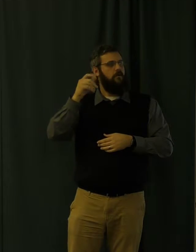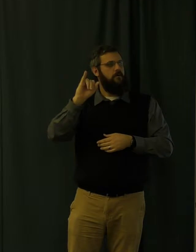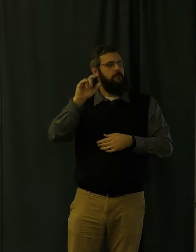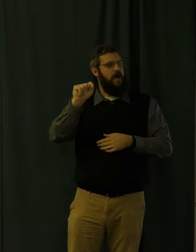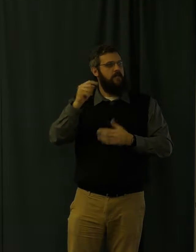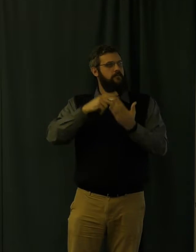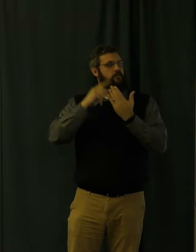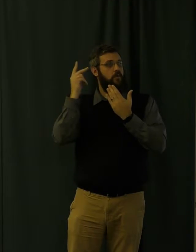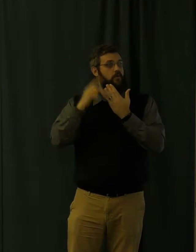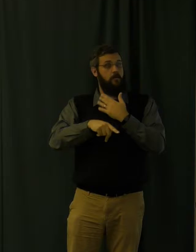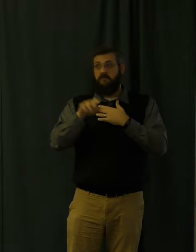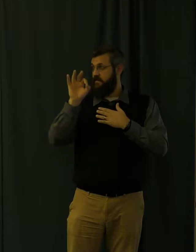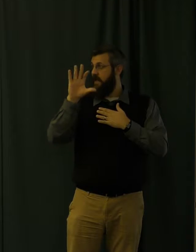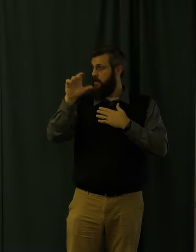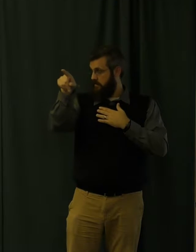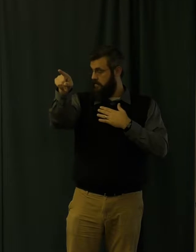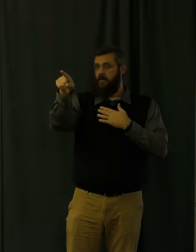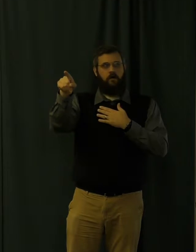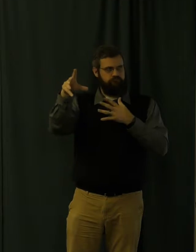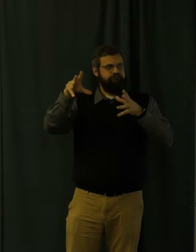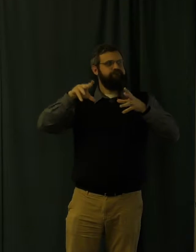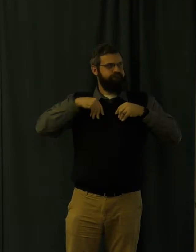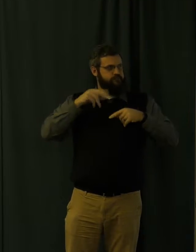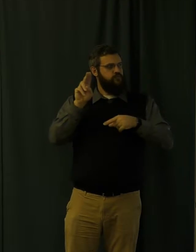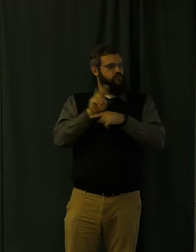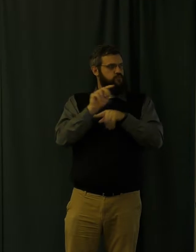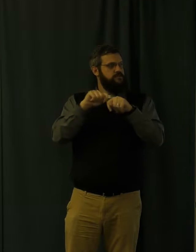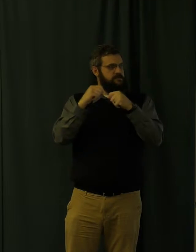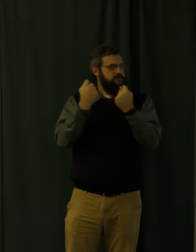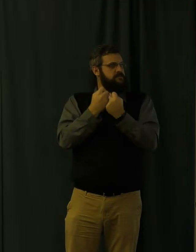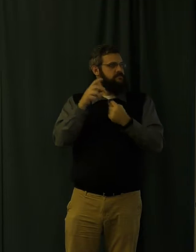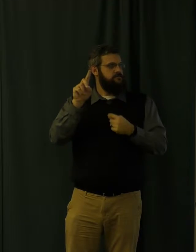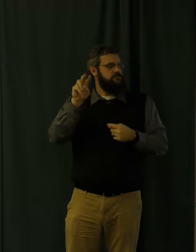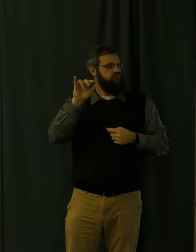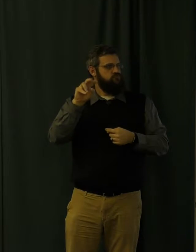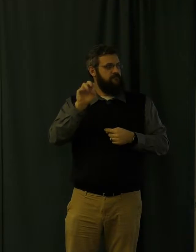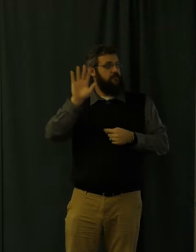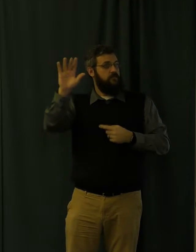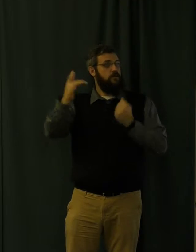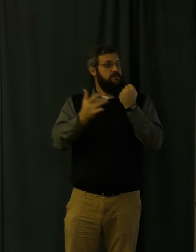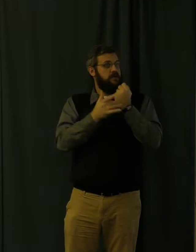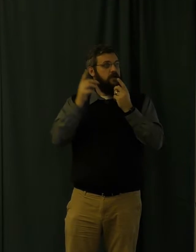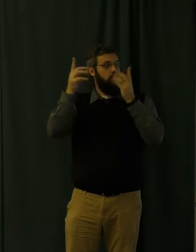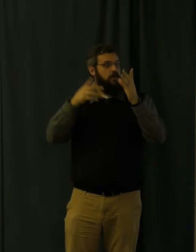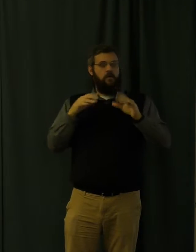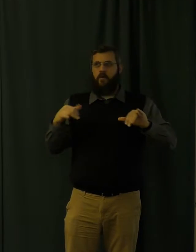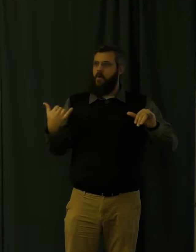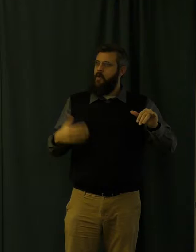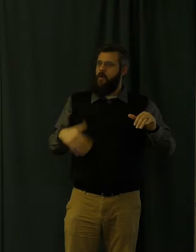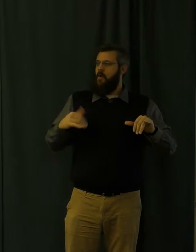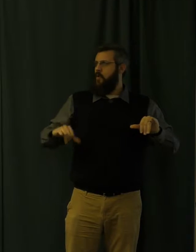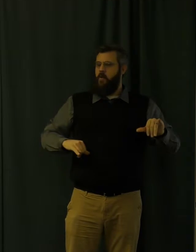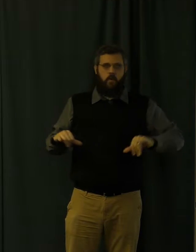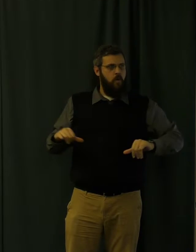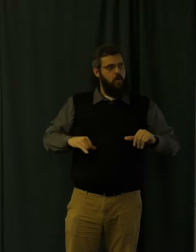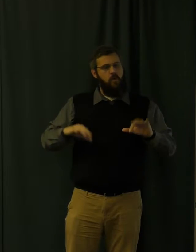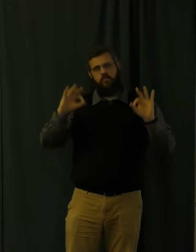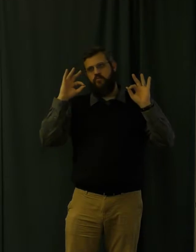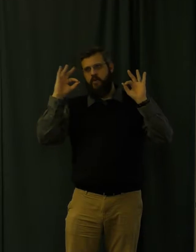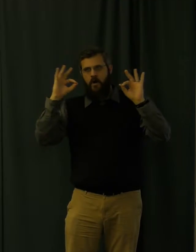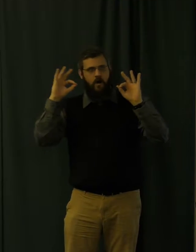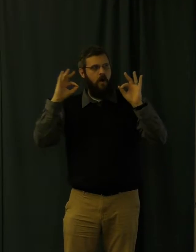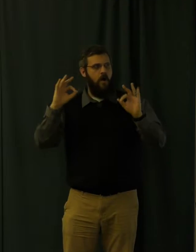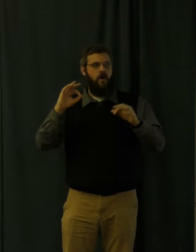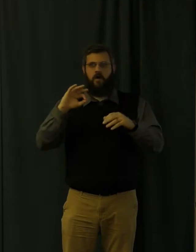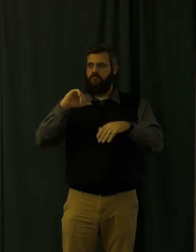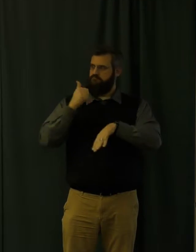adopters, and Fayette County had decided to early adopt Team Drives. And so their tech director was talking about how great it was, and she was like, I mean, you can make a folder and you